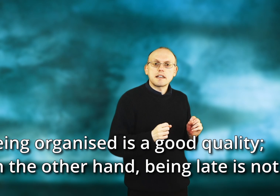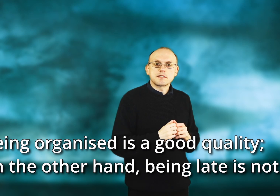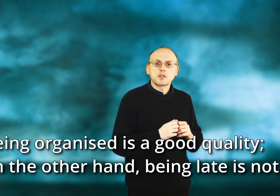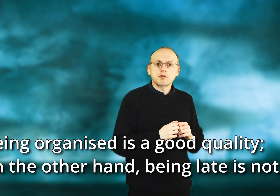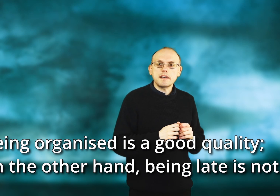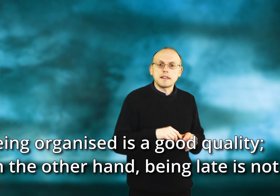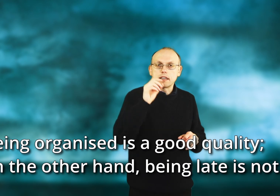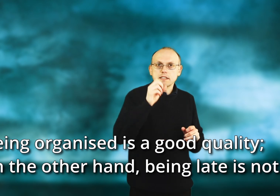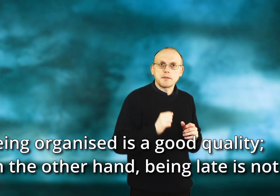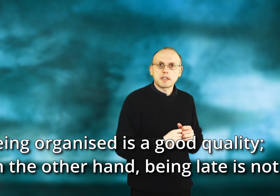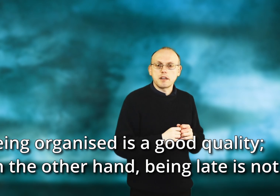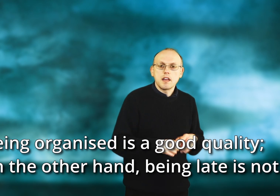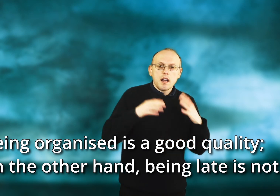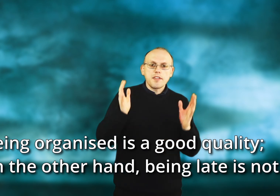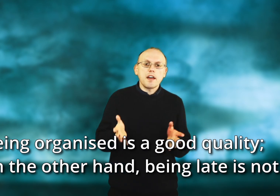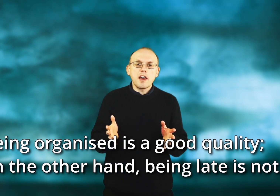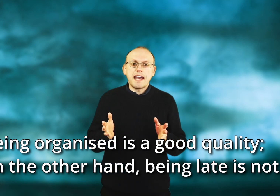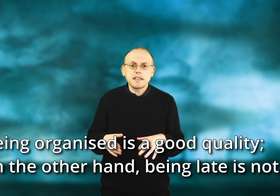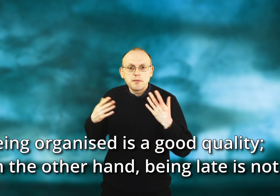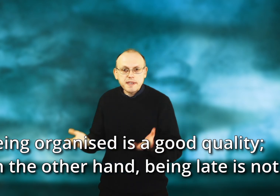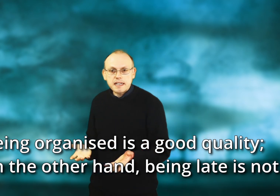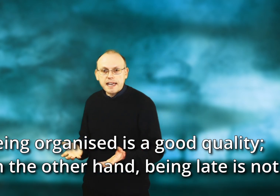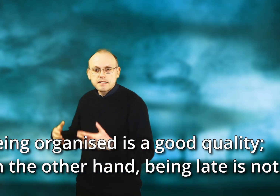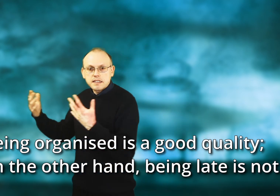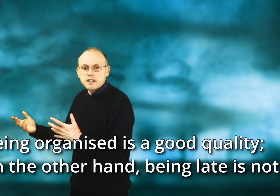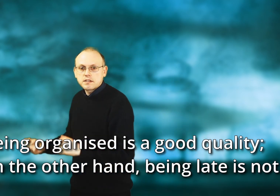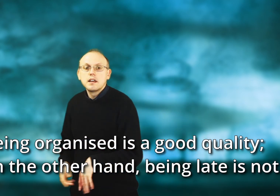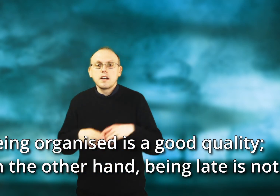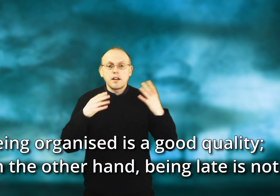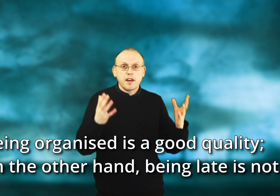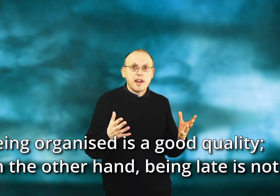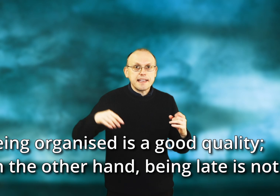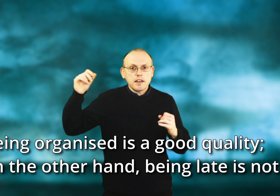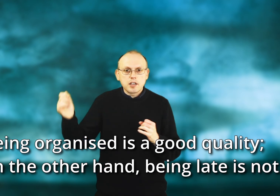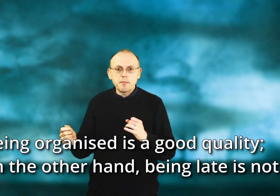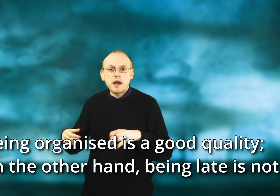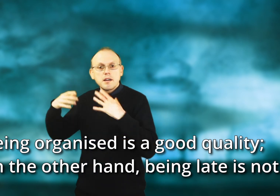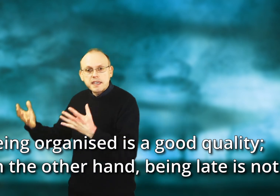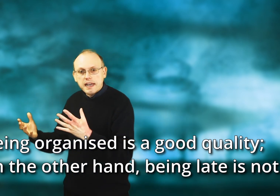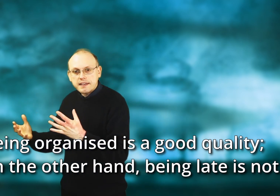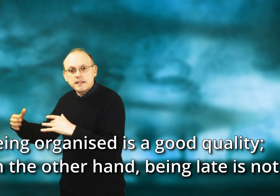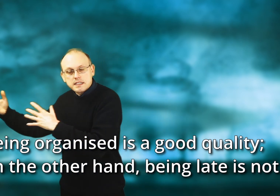good quality, semicolon. On the other hand, being late is not. On the other hand, comma, being late is not.